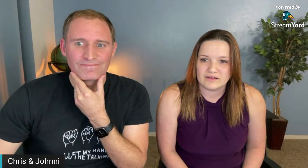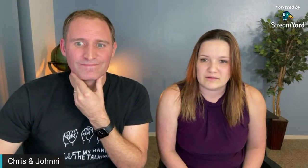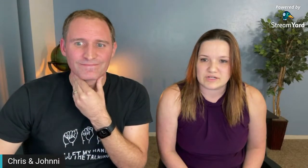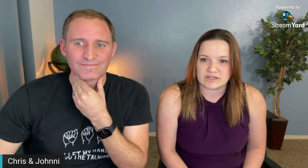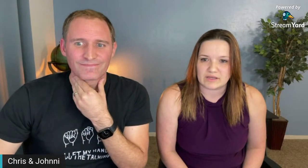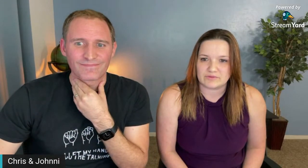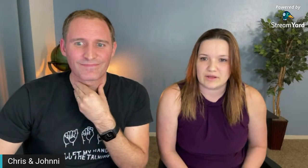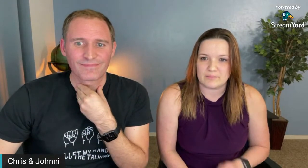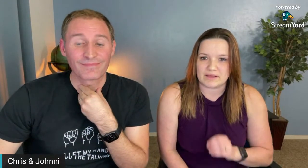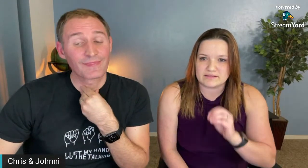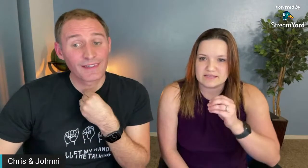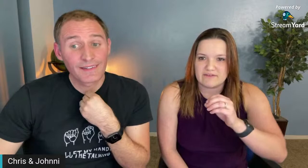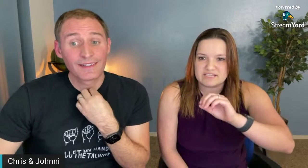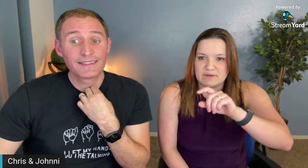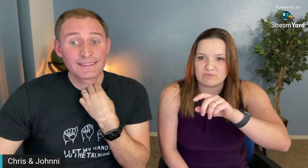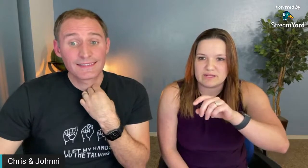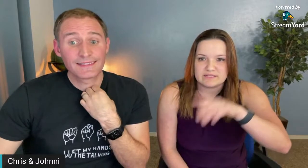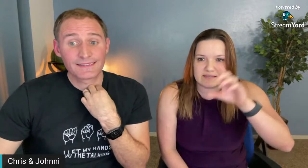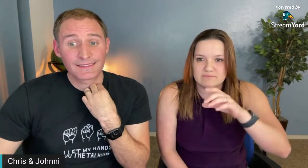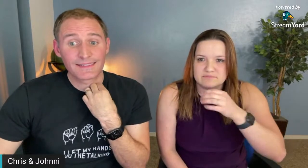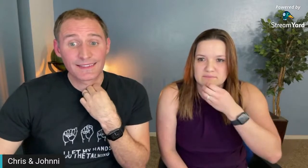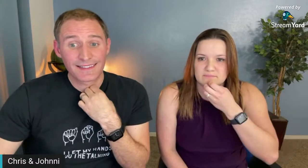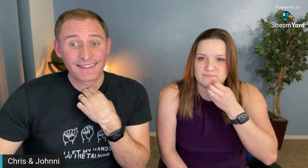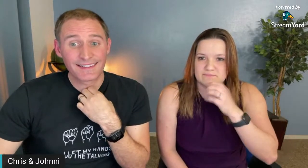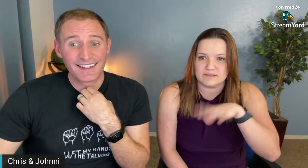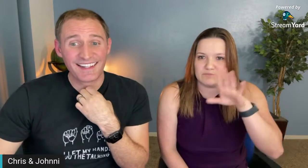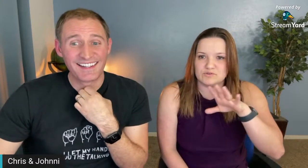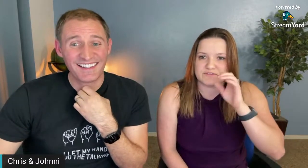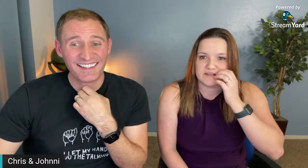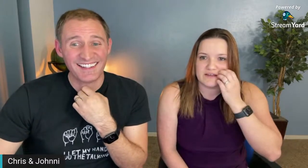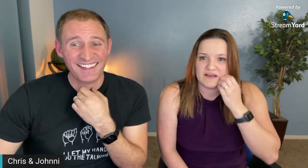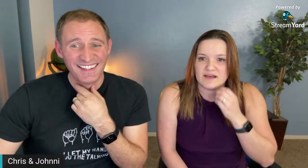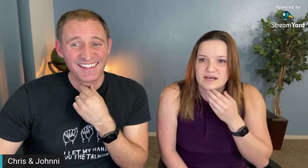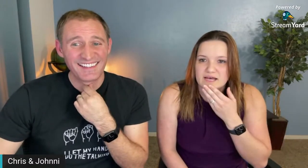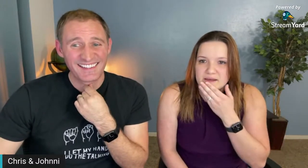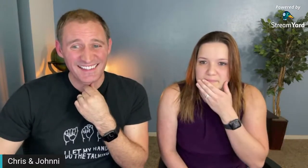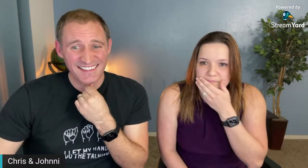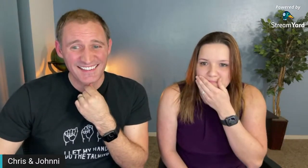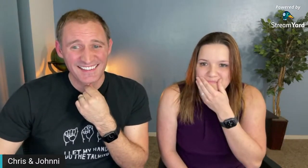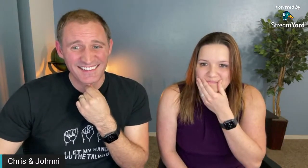I'm trying to like go through. I'm like, it's every time I read it, it moves.